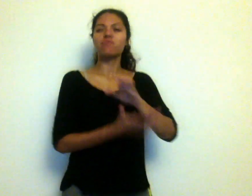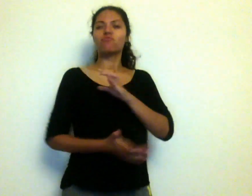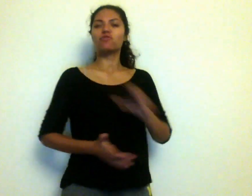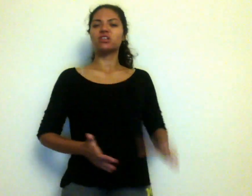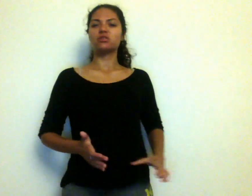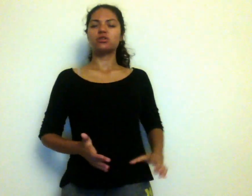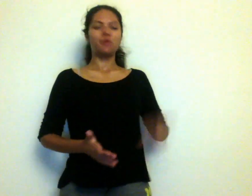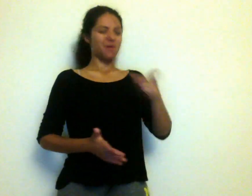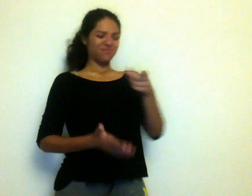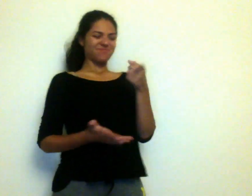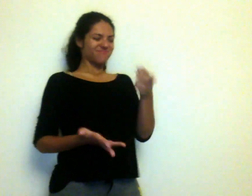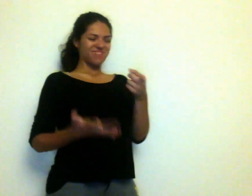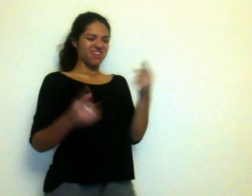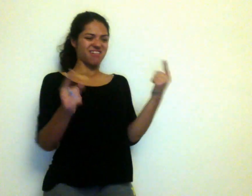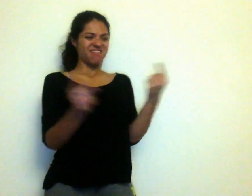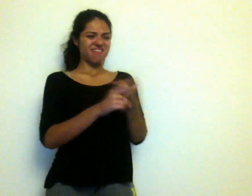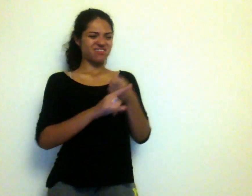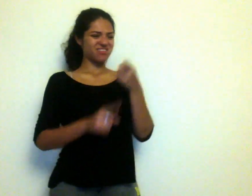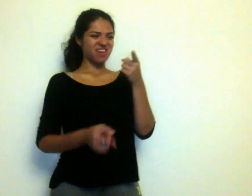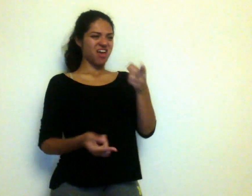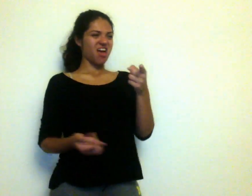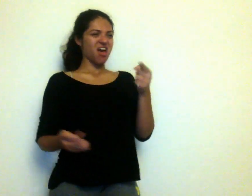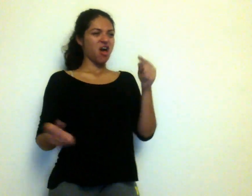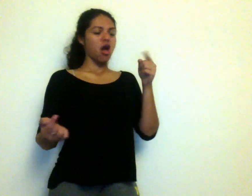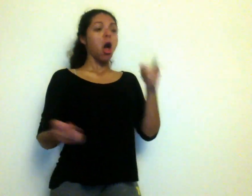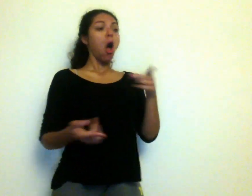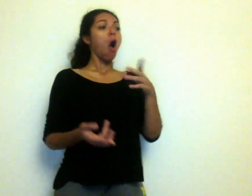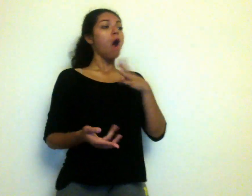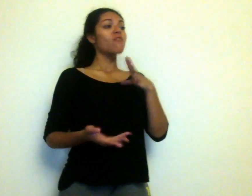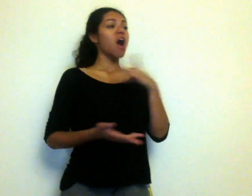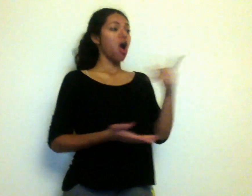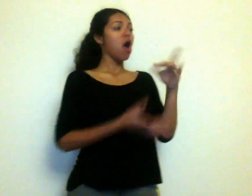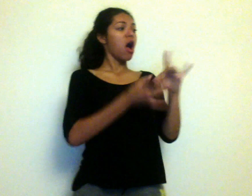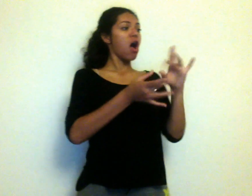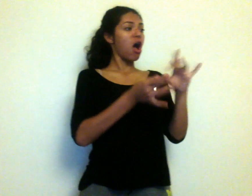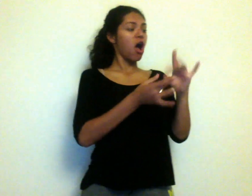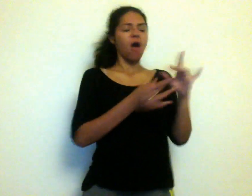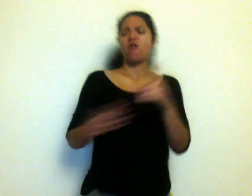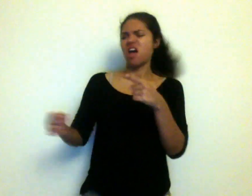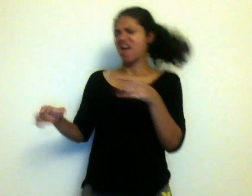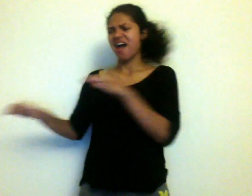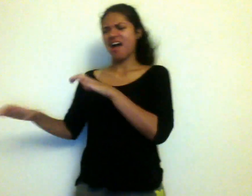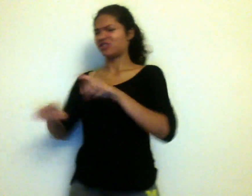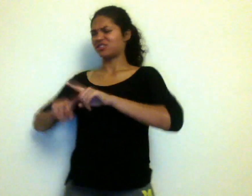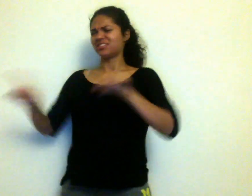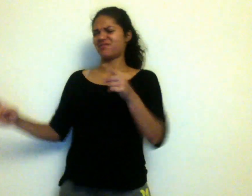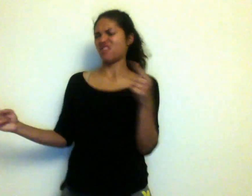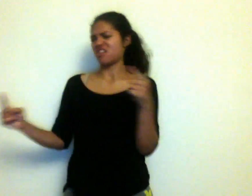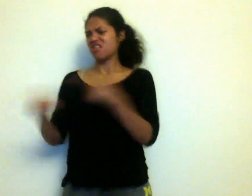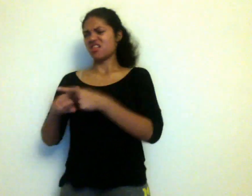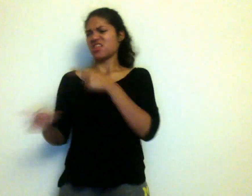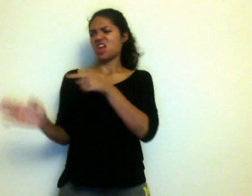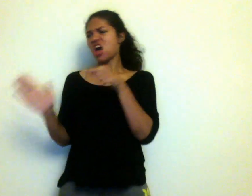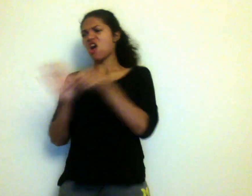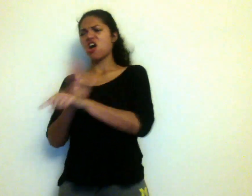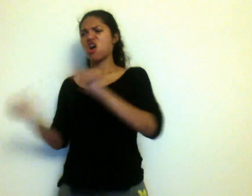did he say here? Is they've got their foot on 250 million Asiatics. And so with that gunboat philosophy,